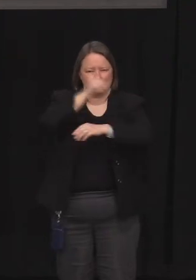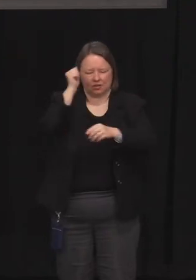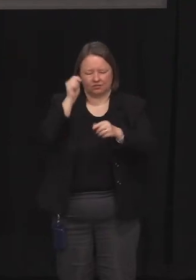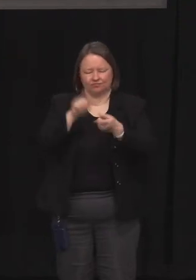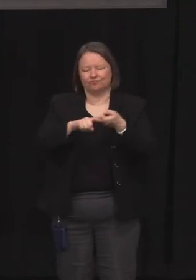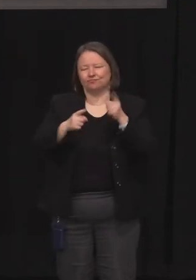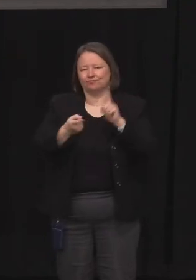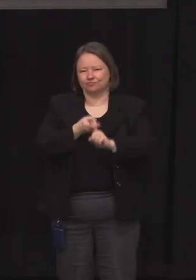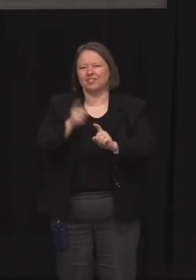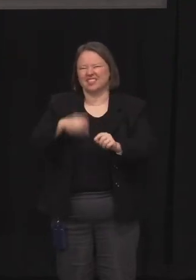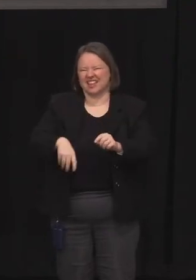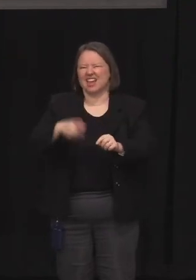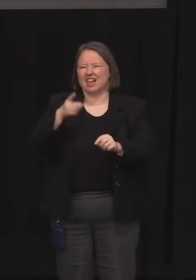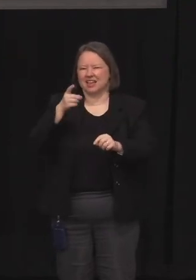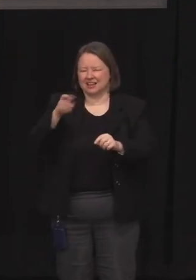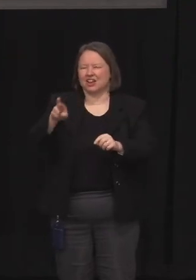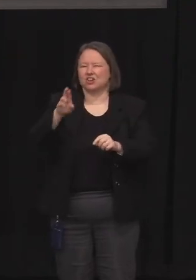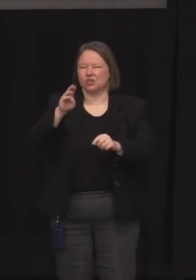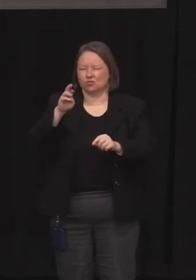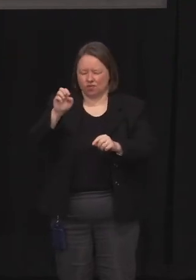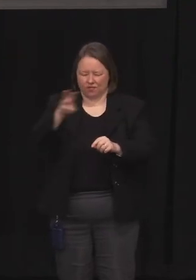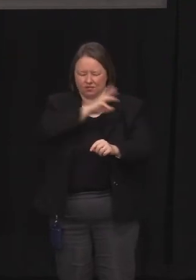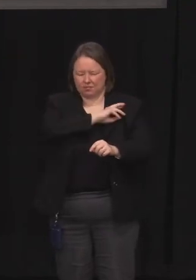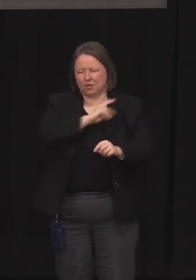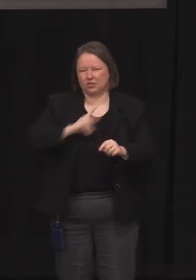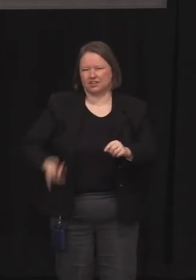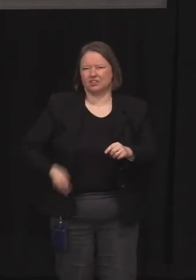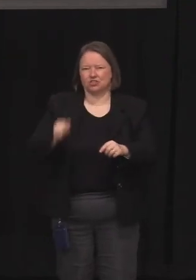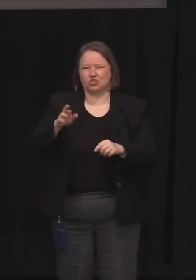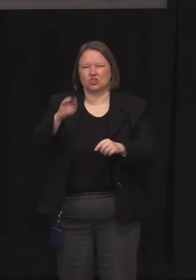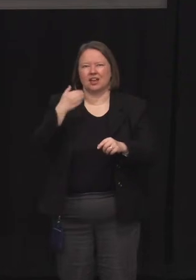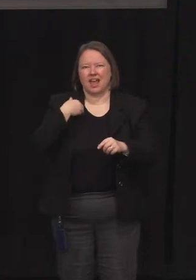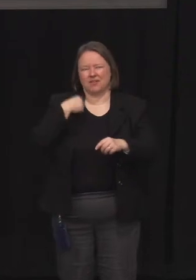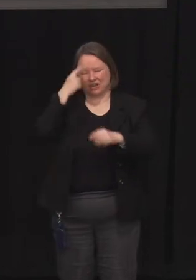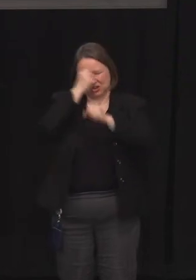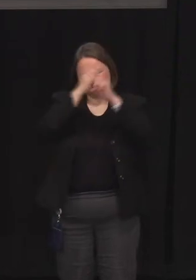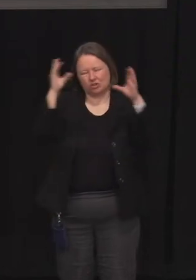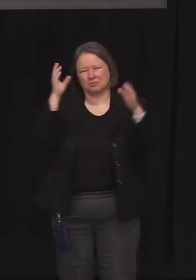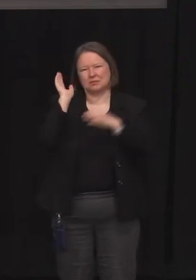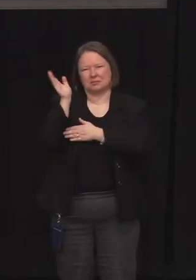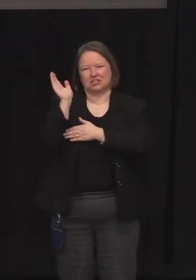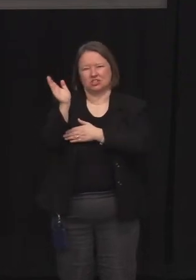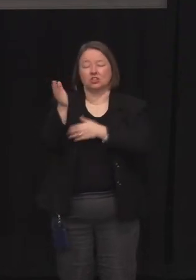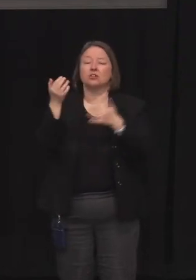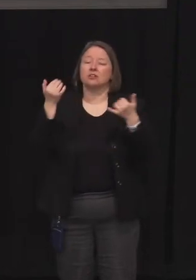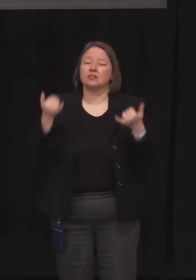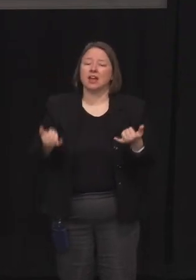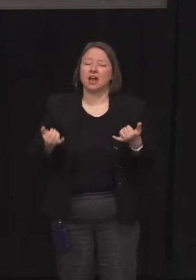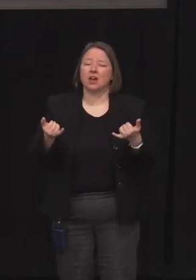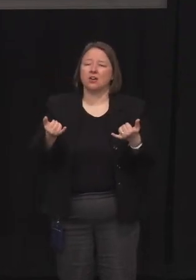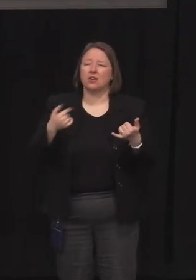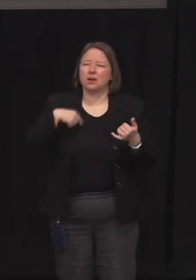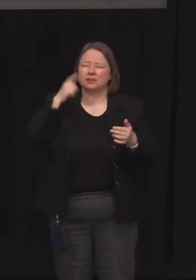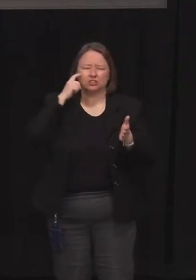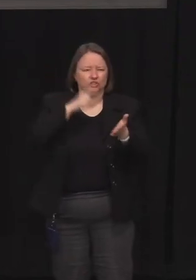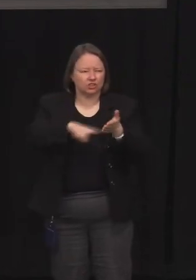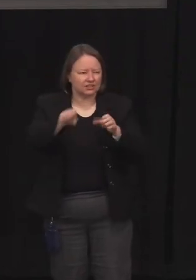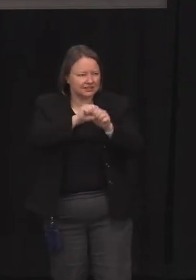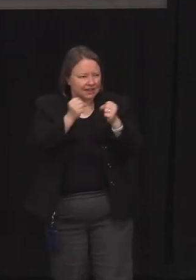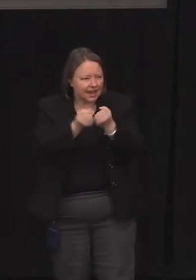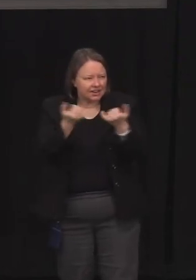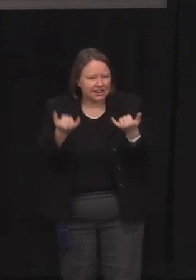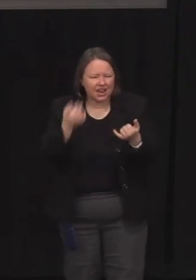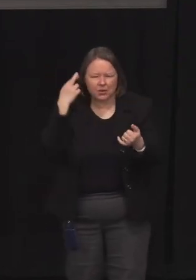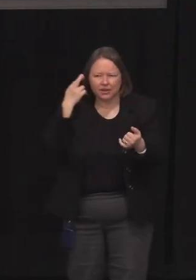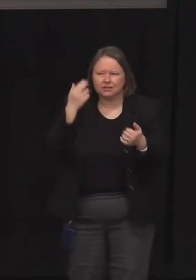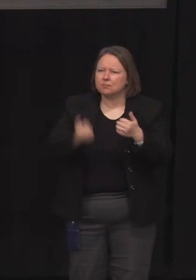Martin Luther King Jr. as he delivered the ever-famous I Have a Dream speech. Now, as we look at society today and realize